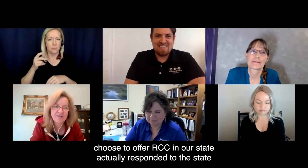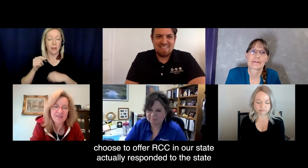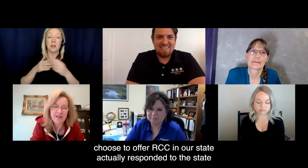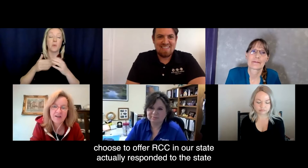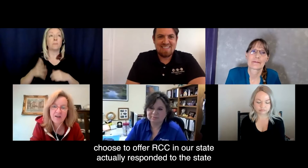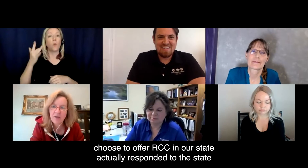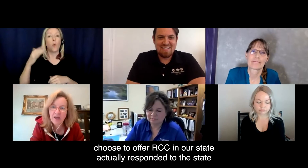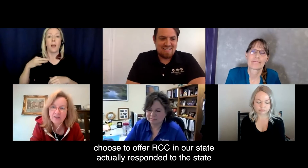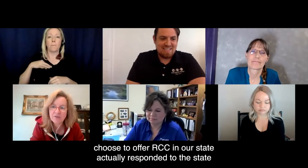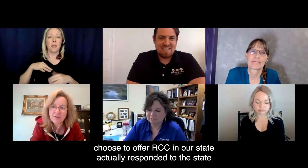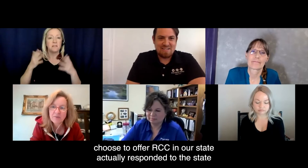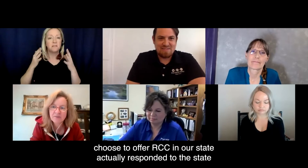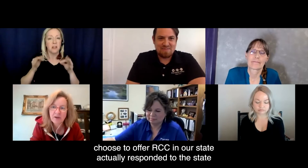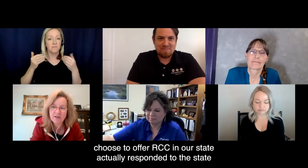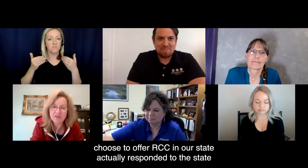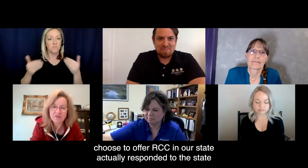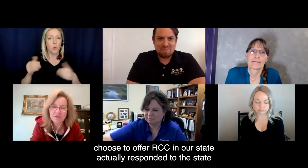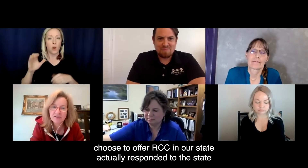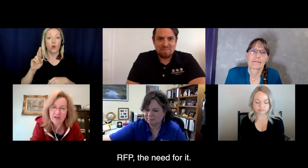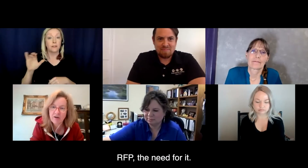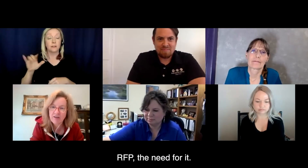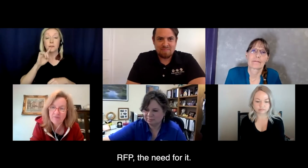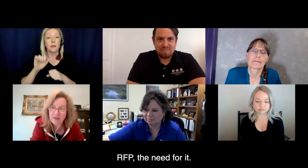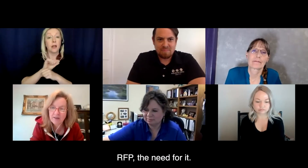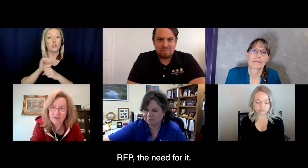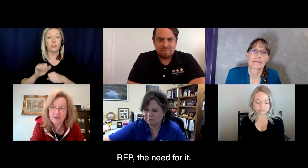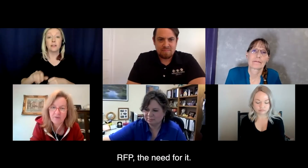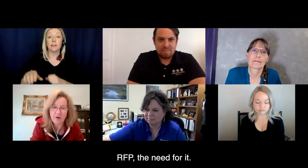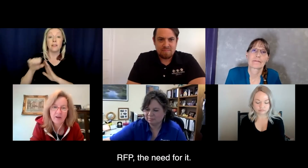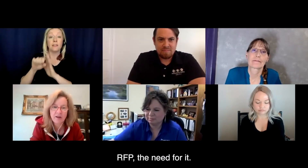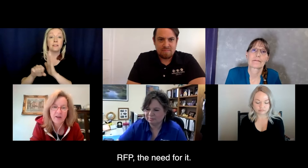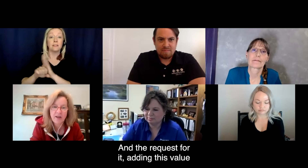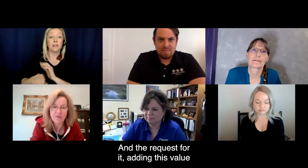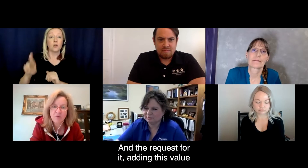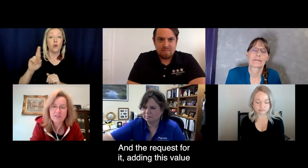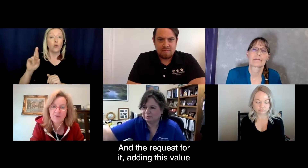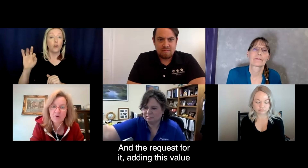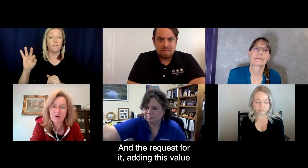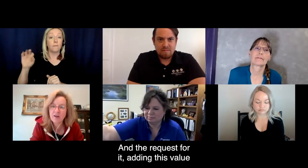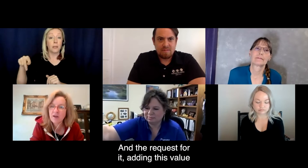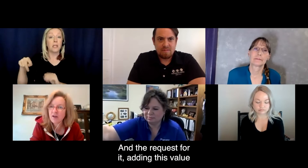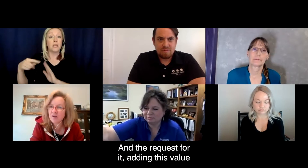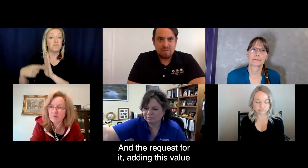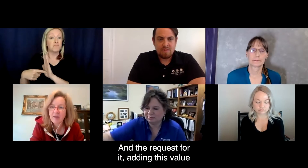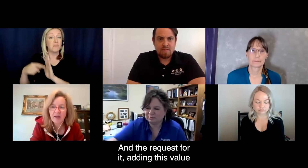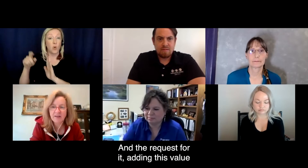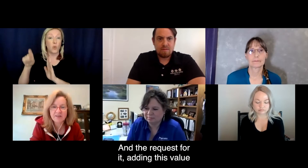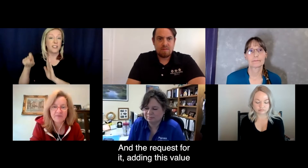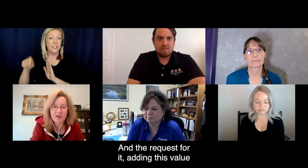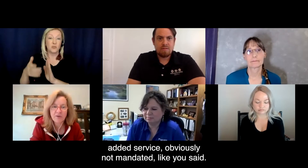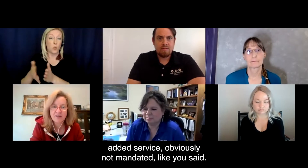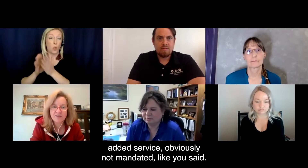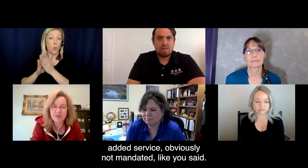in our state? Actually, we responded to the state RFP, the need for it and the request for it. Adding